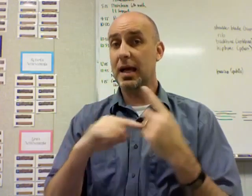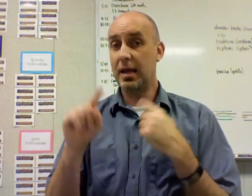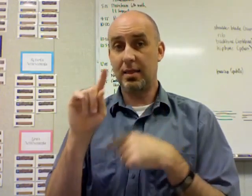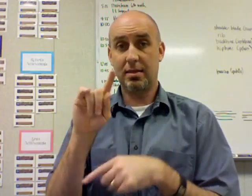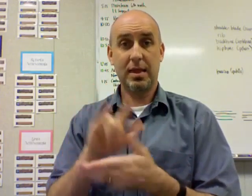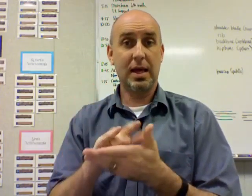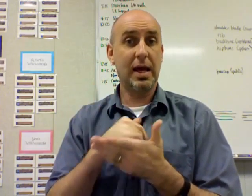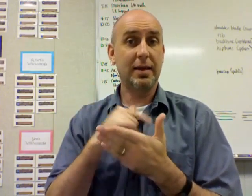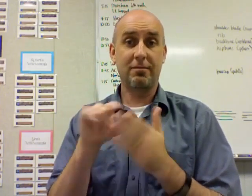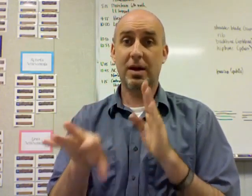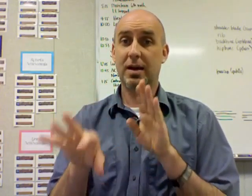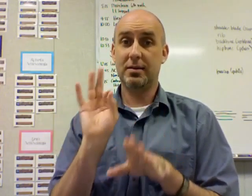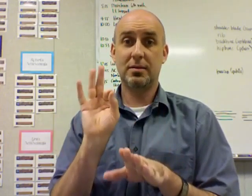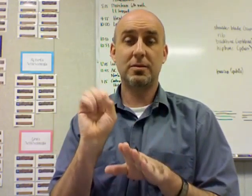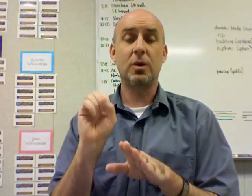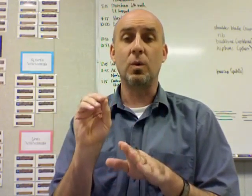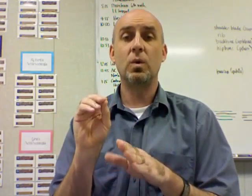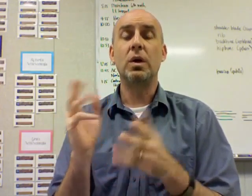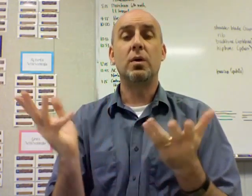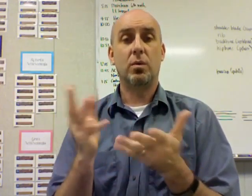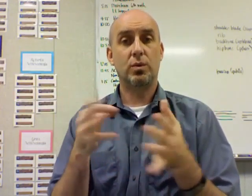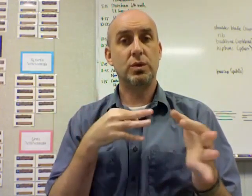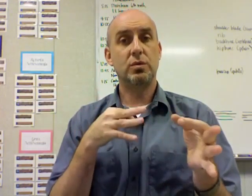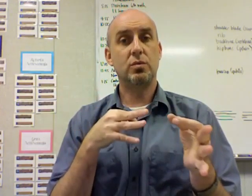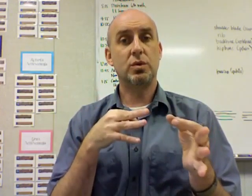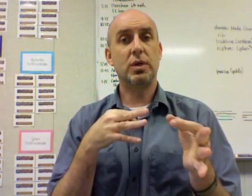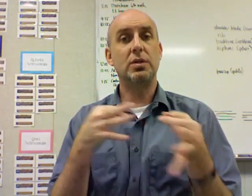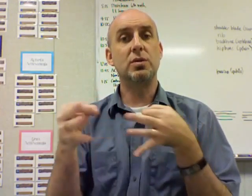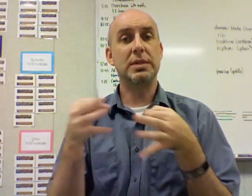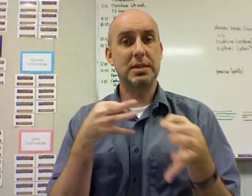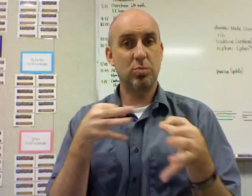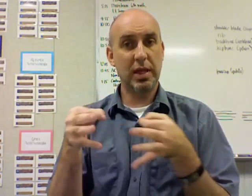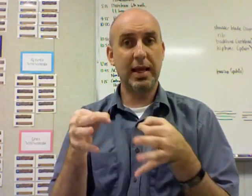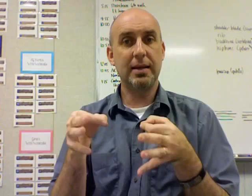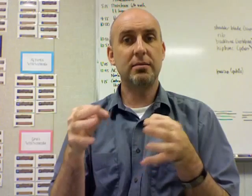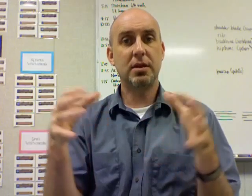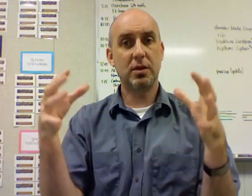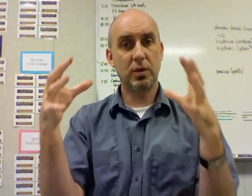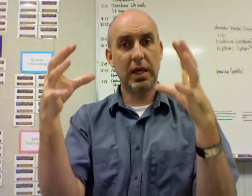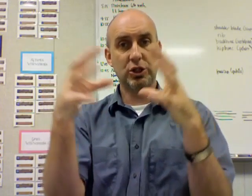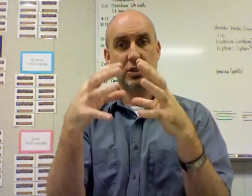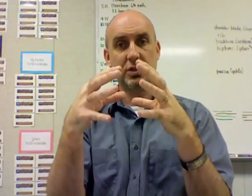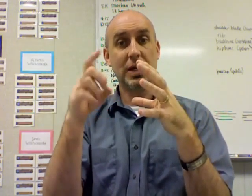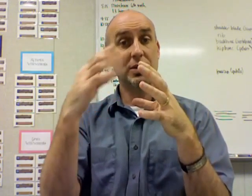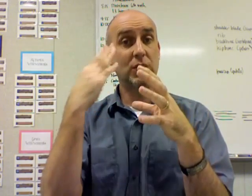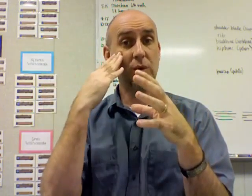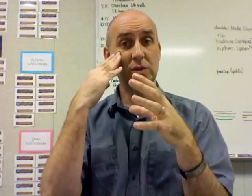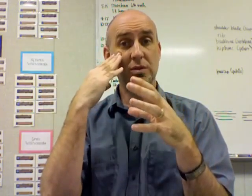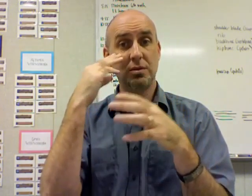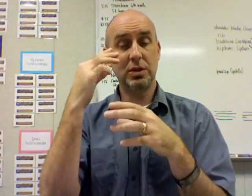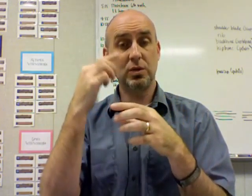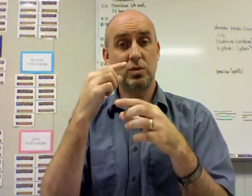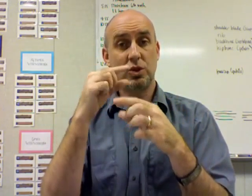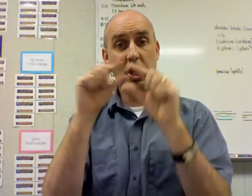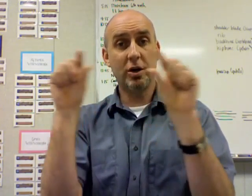sign that I can find. So what we're trying to do is explain the location. So he has to know his,